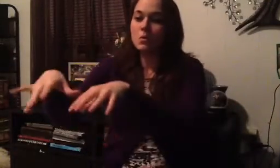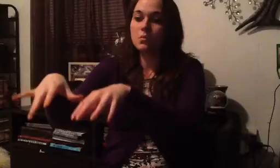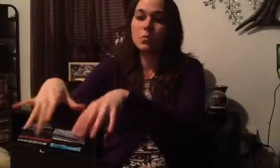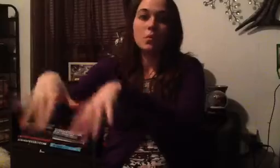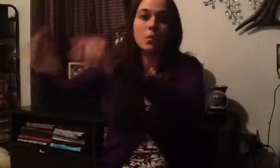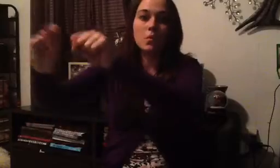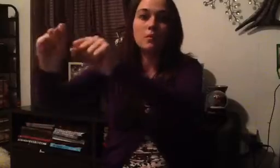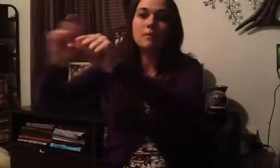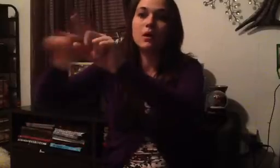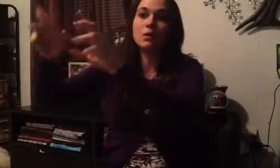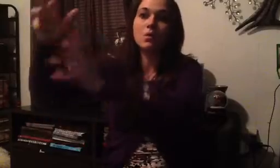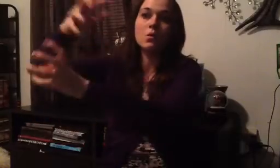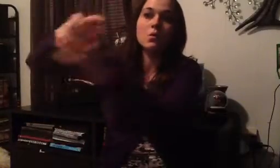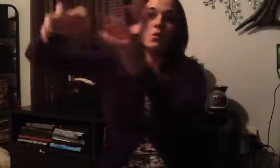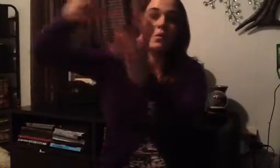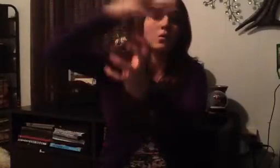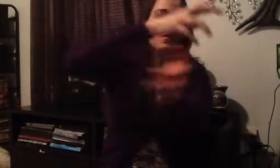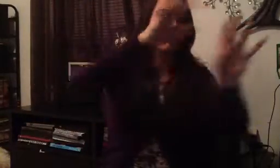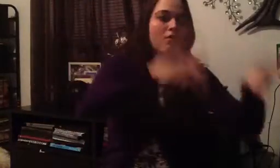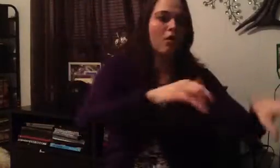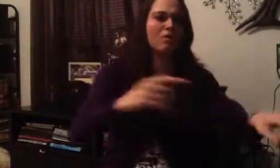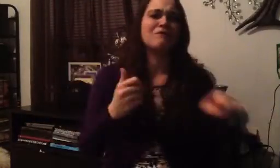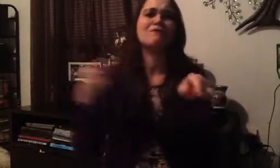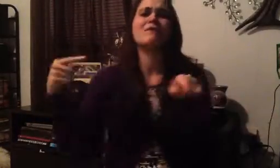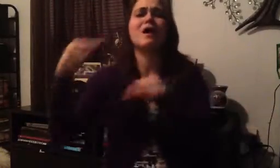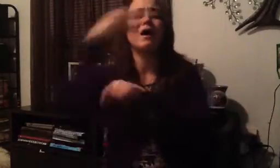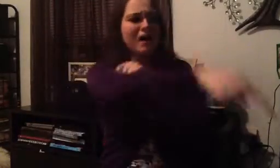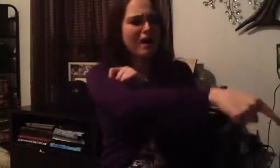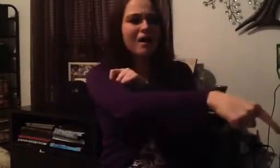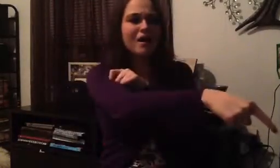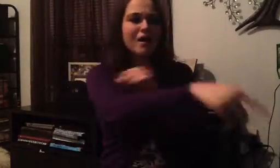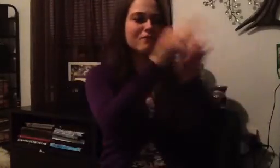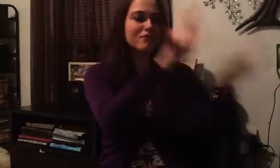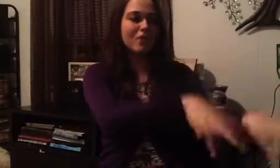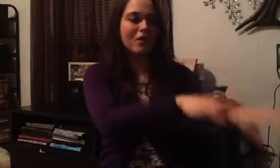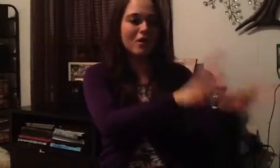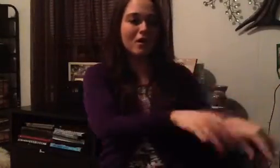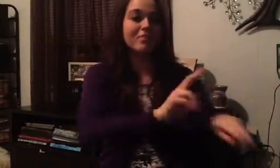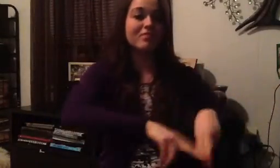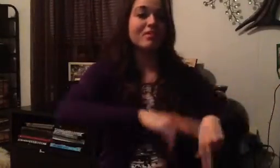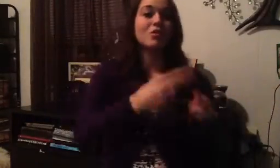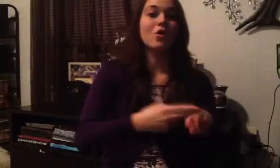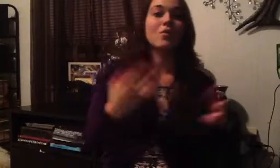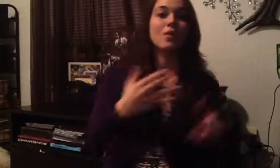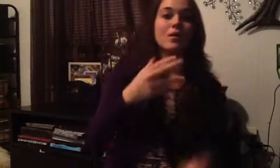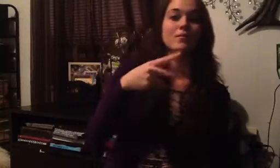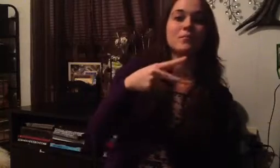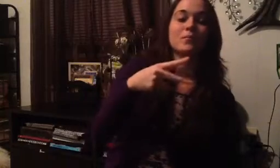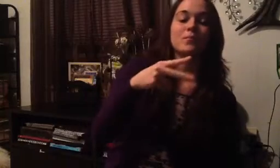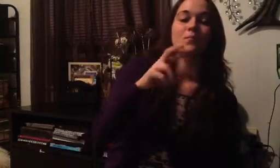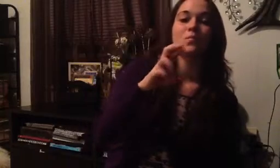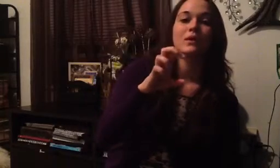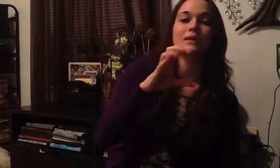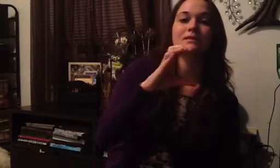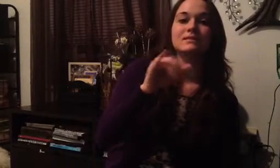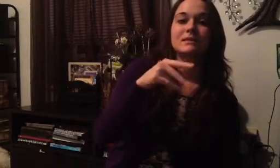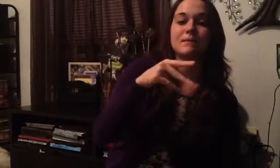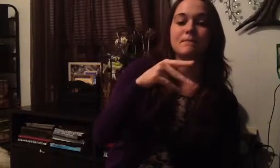ocean or fall back to the land. This is called precipitation. If the water molecule falls